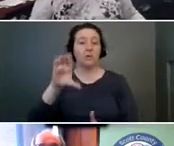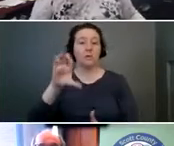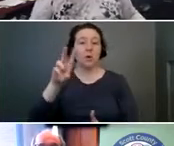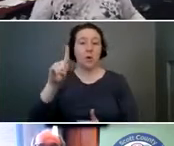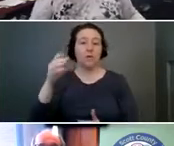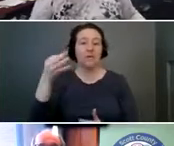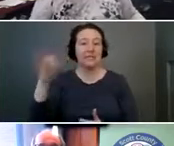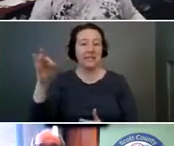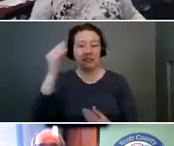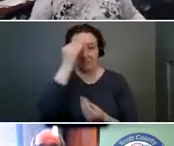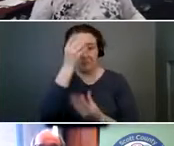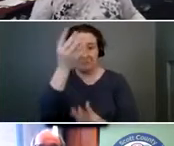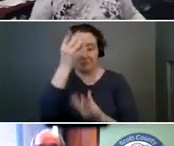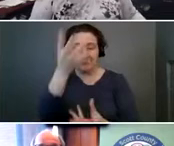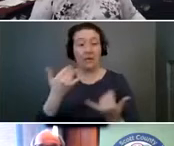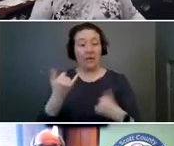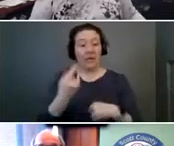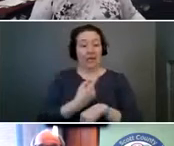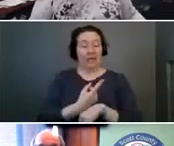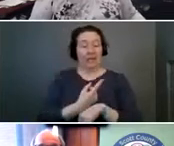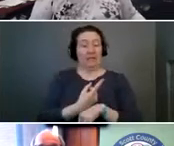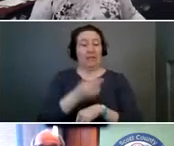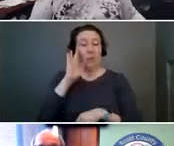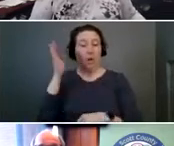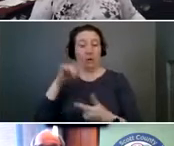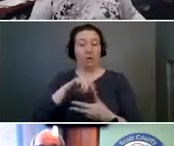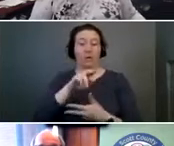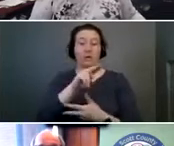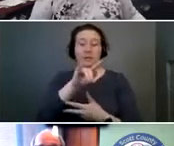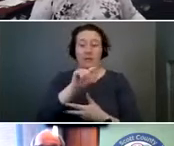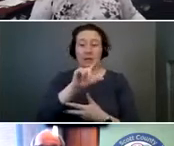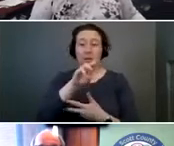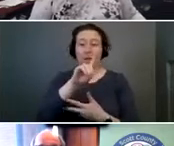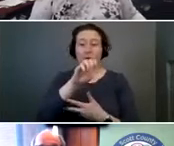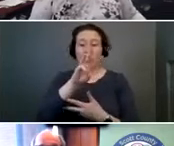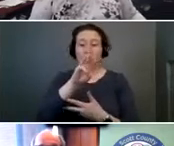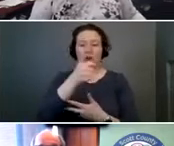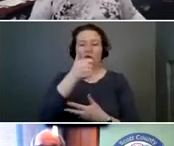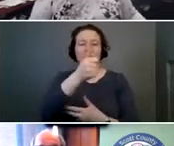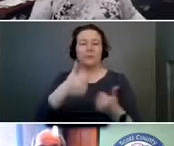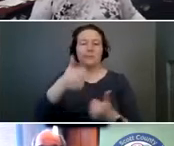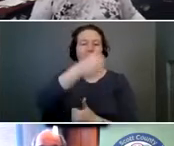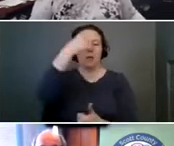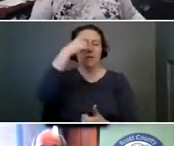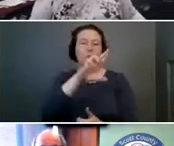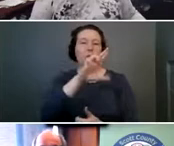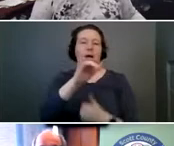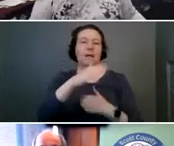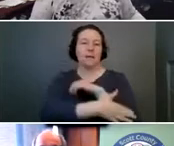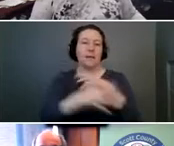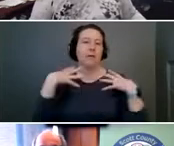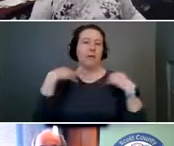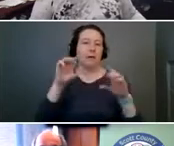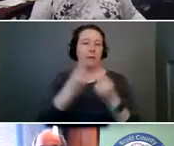press briefing. Today you'll be hearing from Nita Ludwig, Administrator with the Rock Island County Health Department, as well as